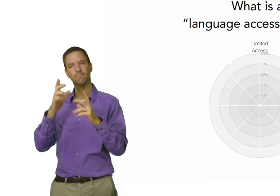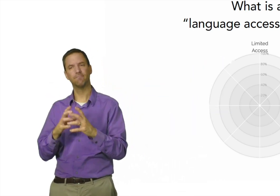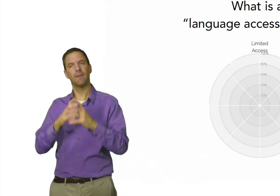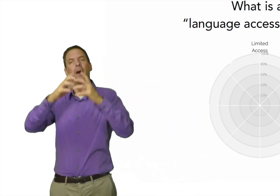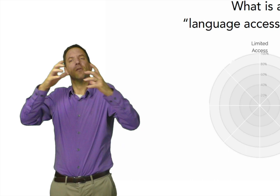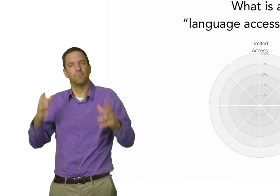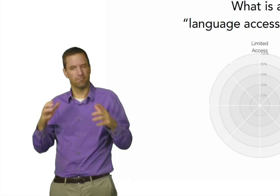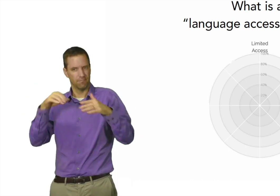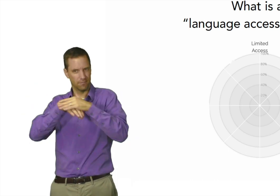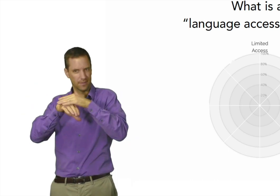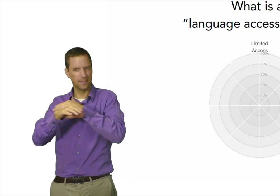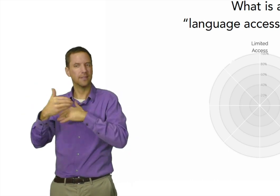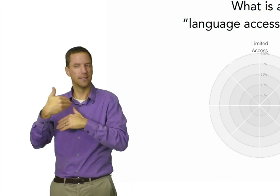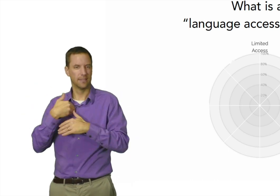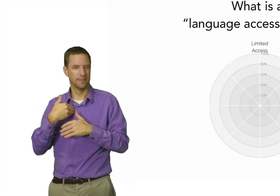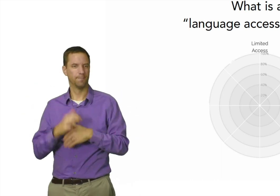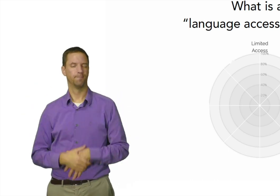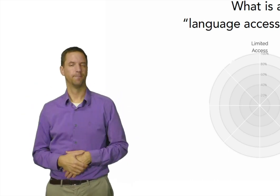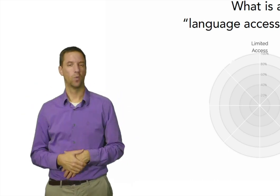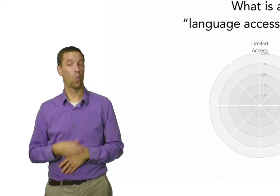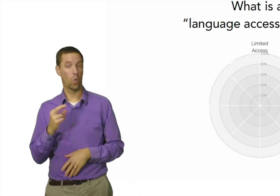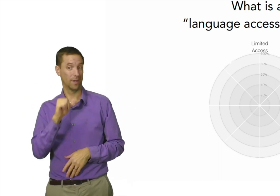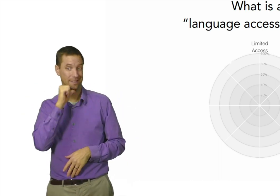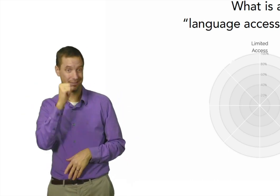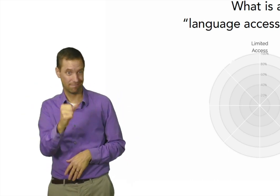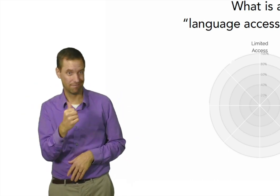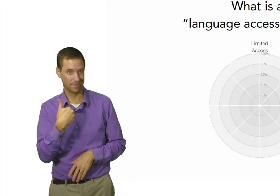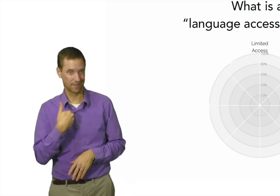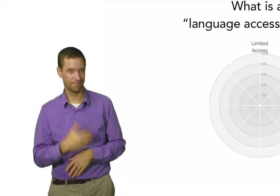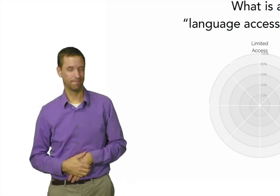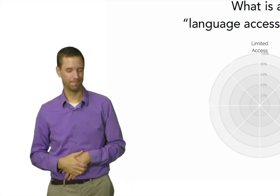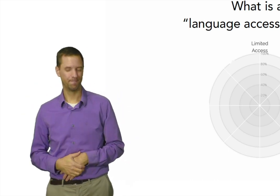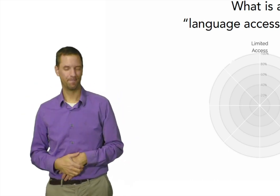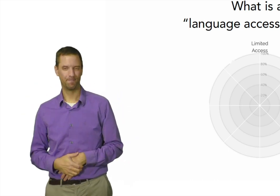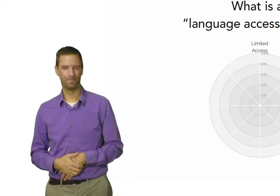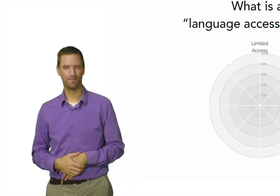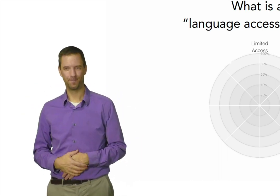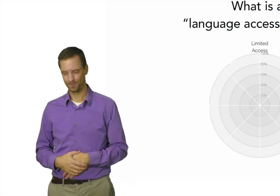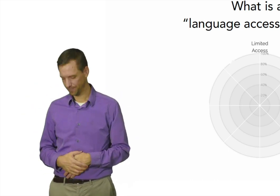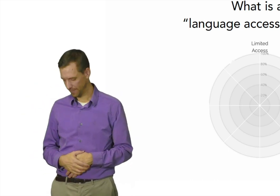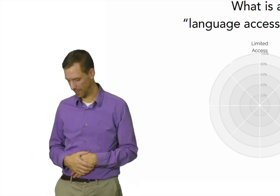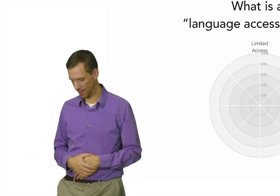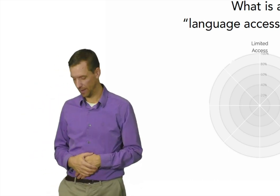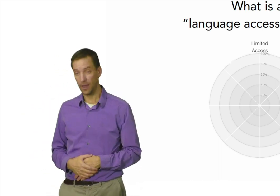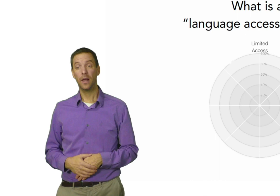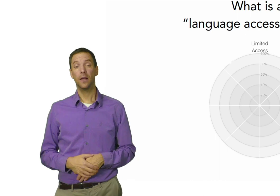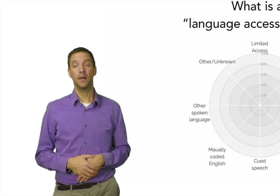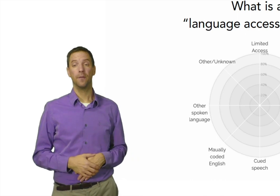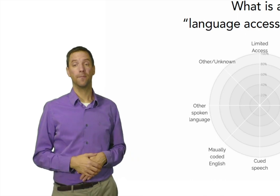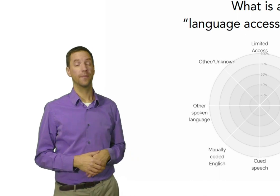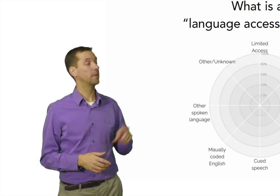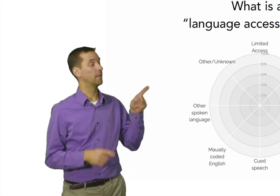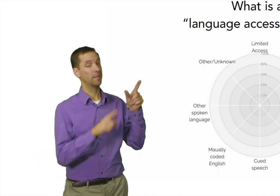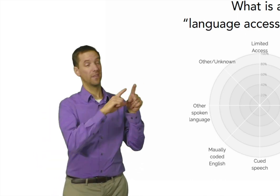helps us to estimate the degree of access that the child has or does not have to any given type of language